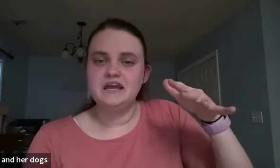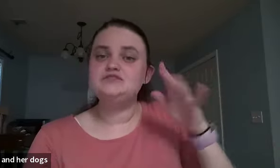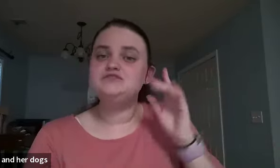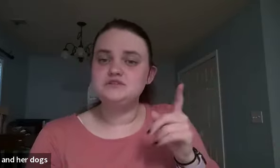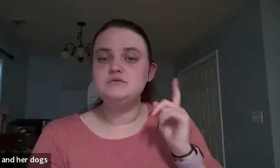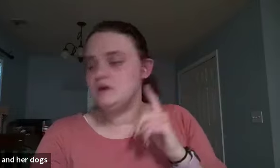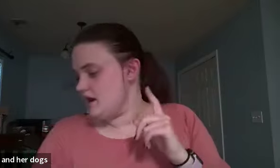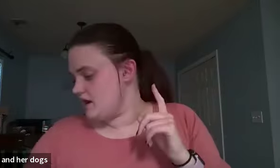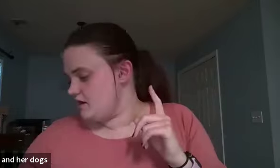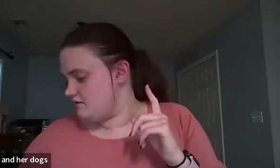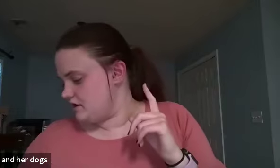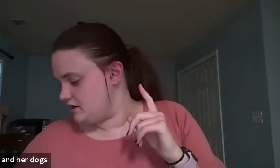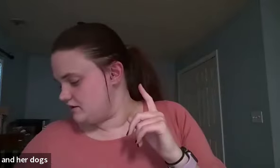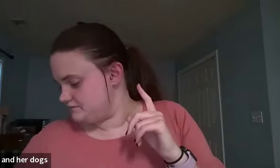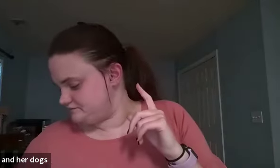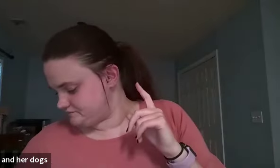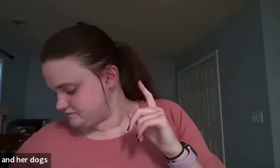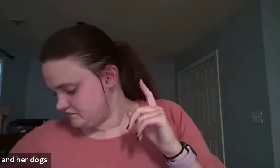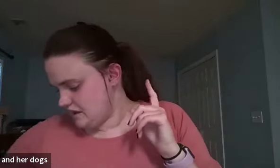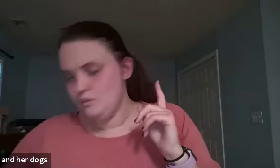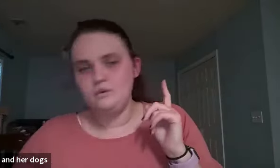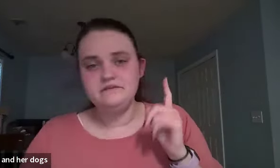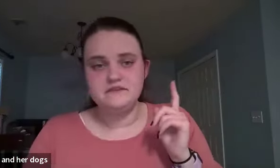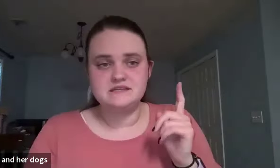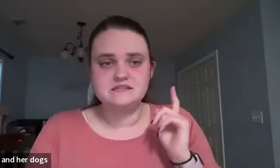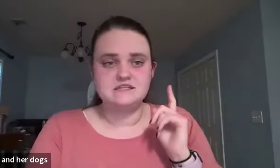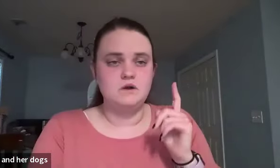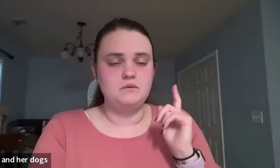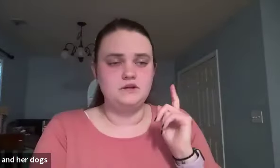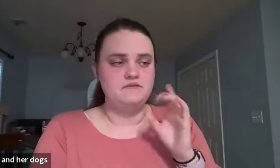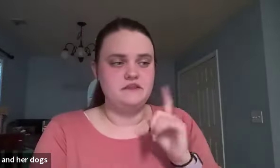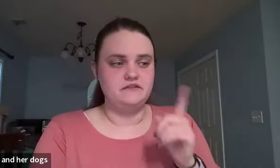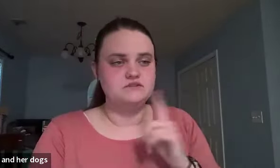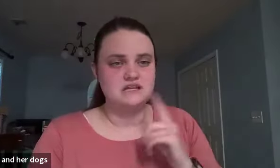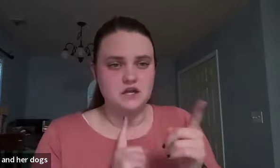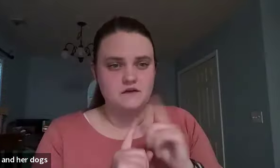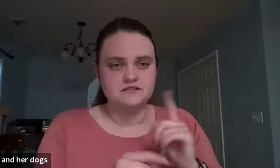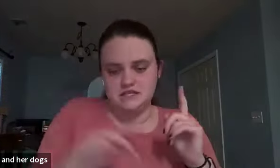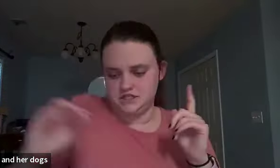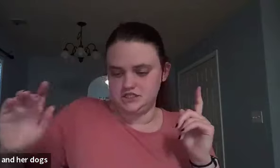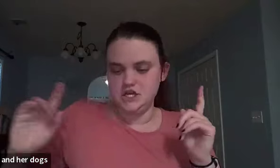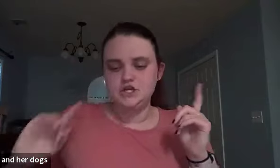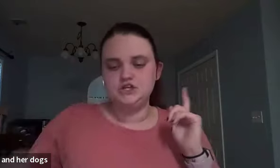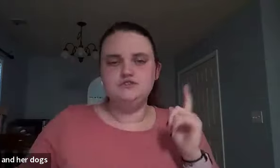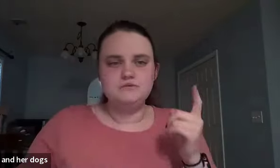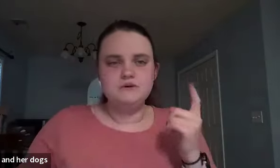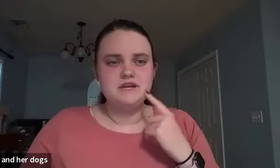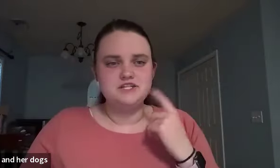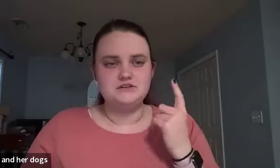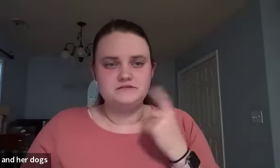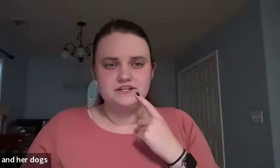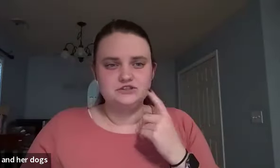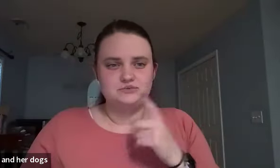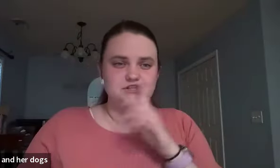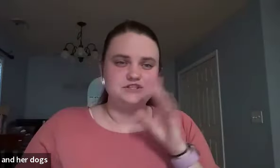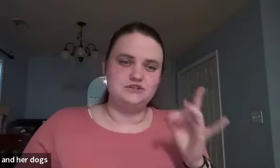And you do want to have with this as well when you're having like those kinds of conversations, you do want to make sure your facial expressions